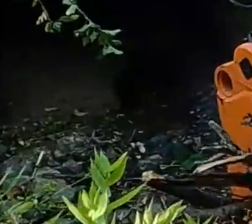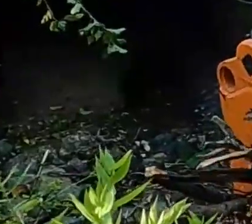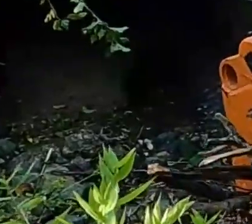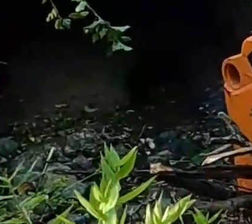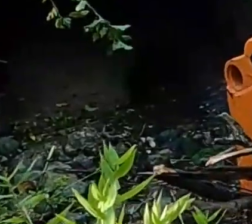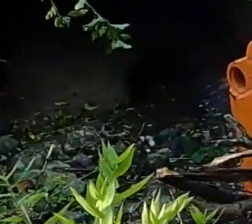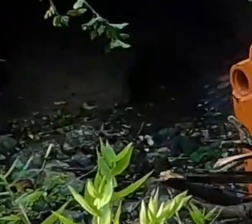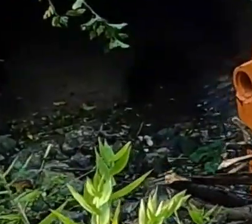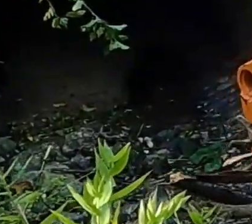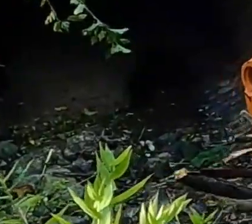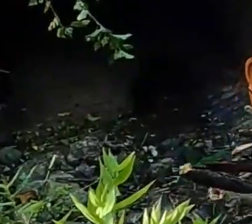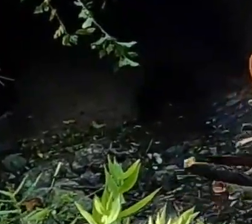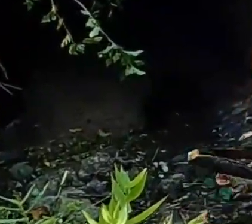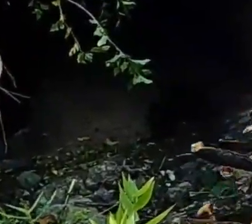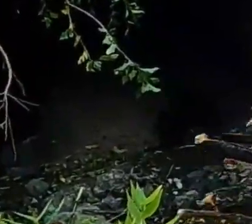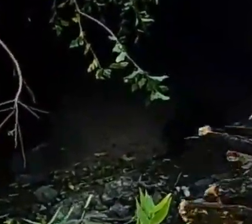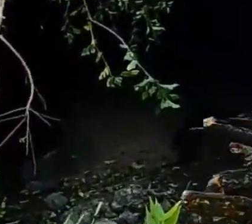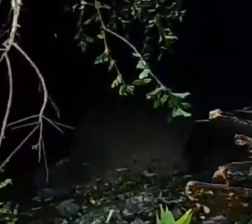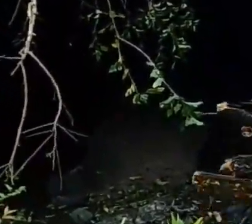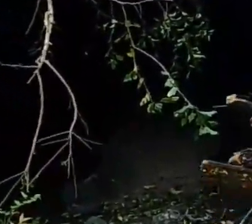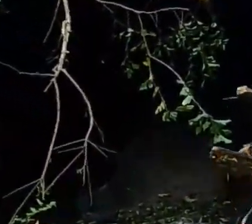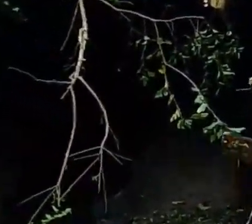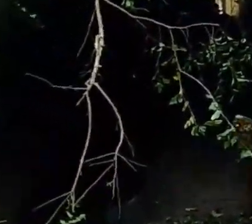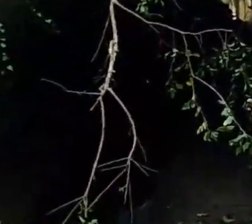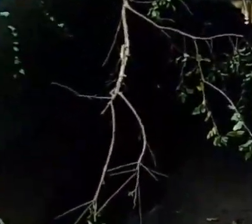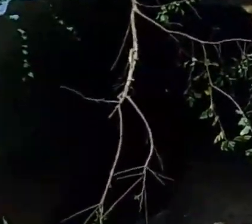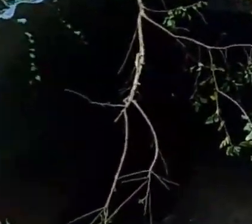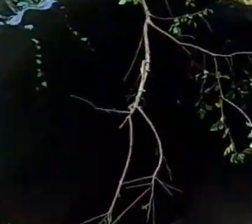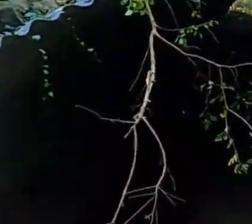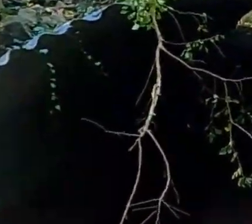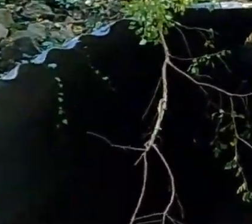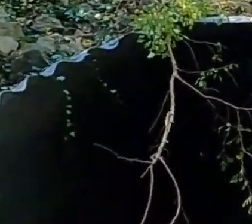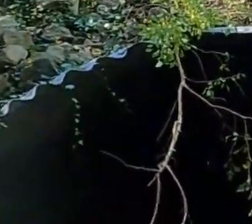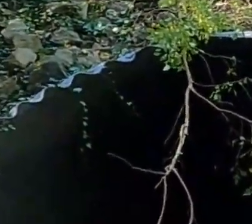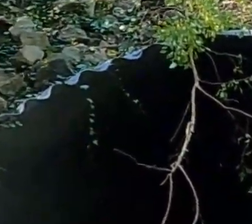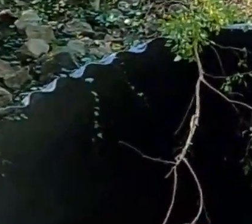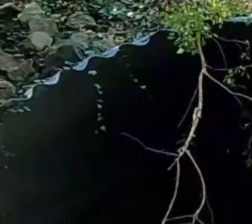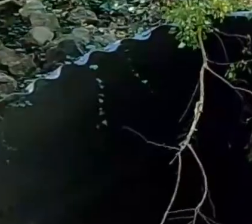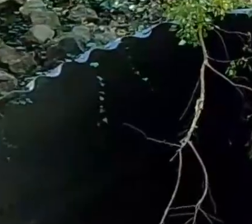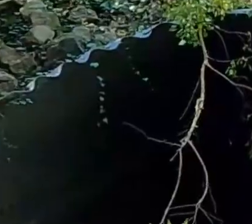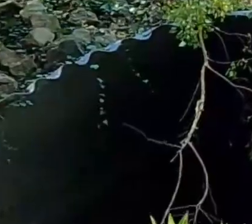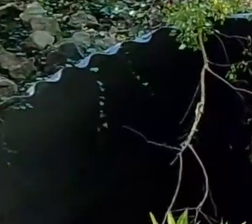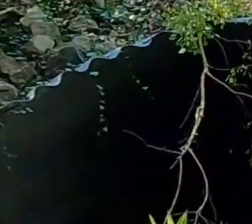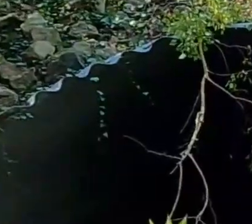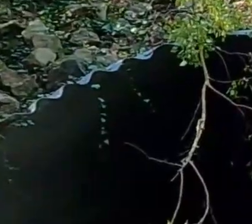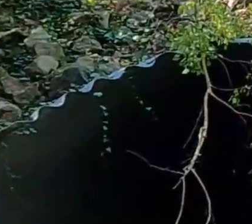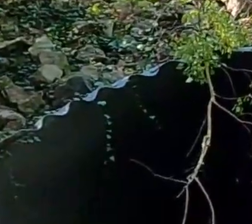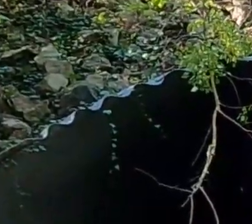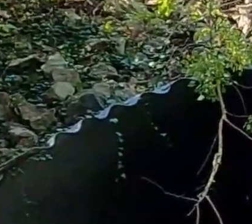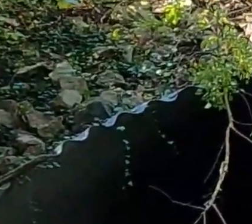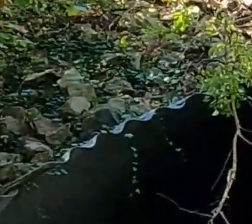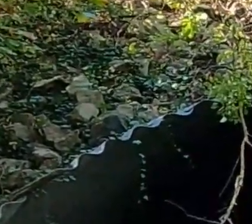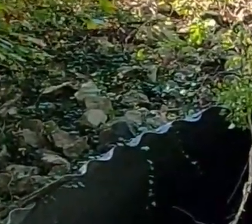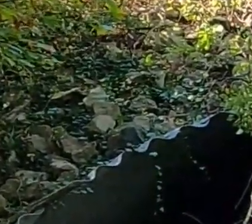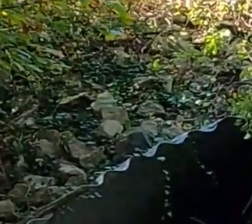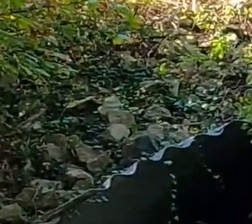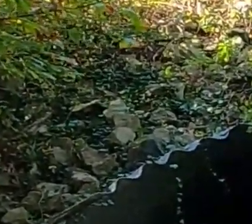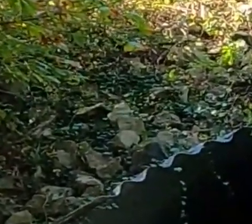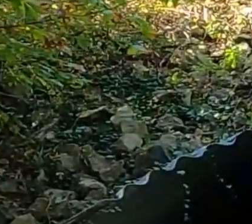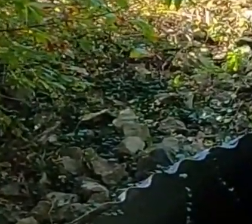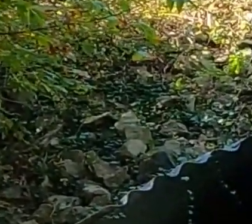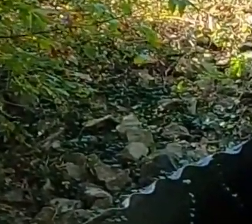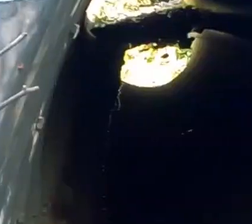are now in place. To date, we have cleared more than 91,000 pounds